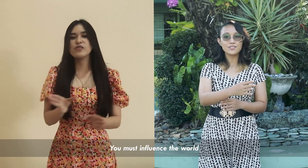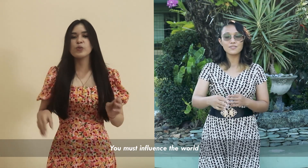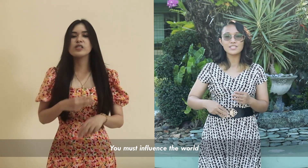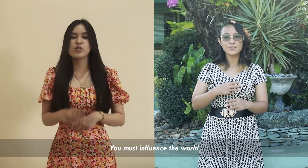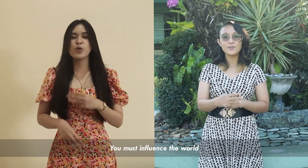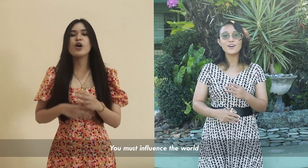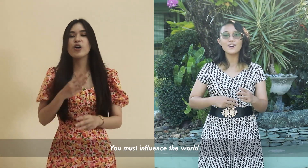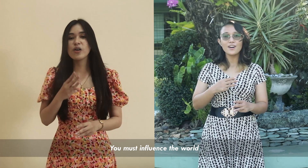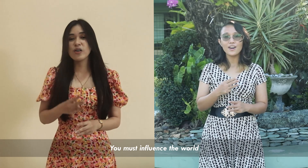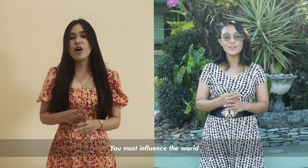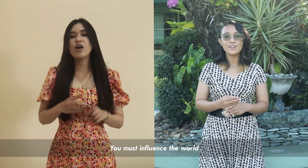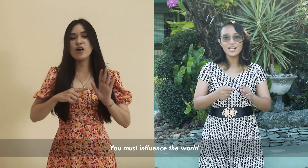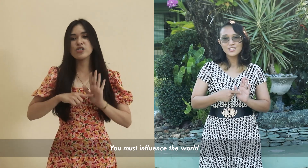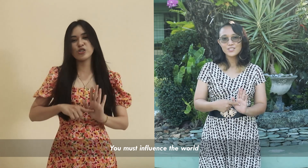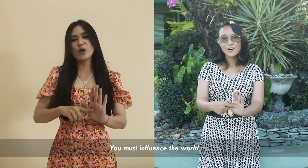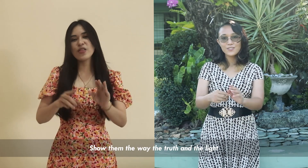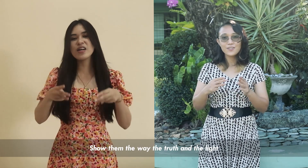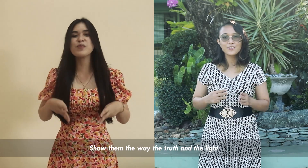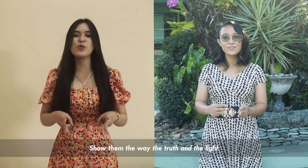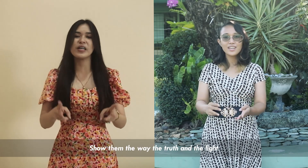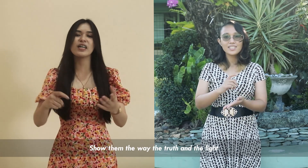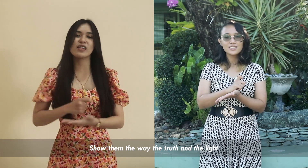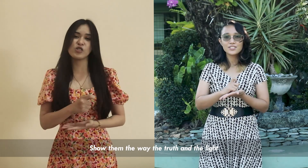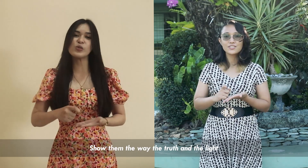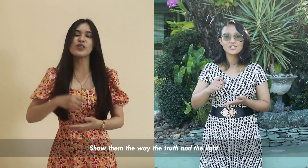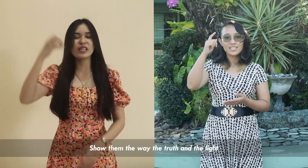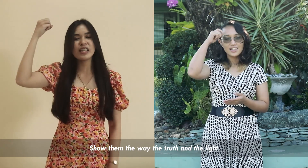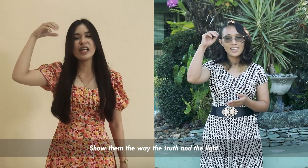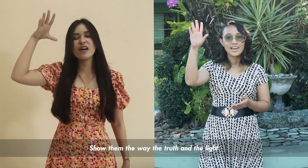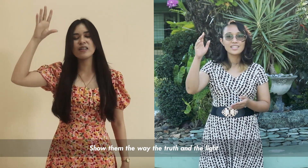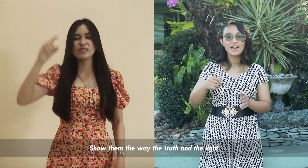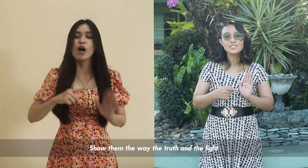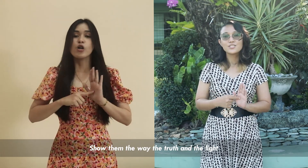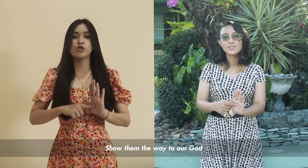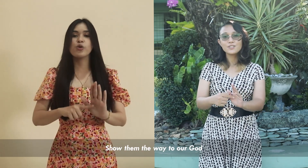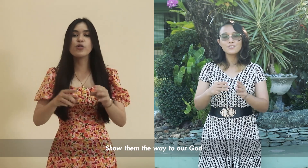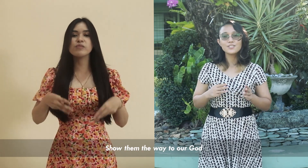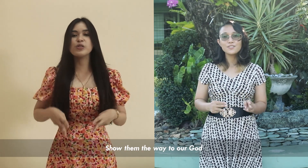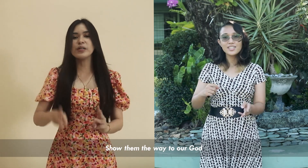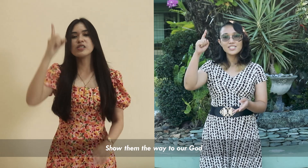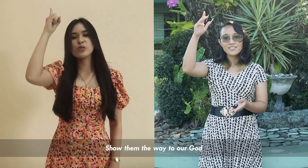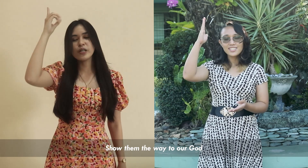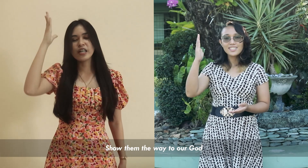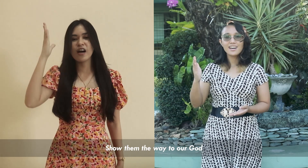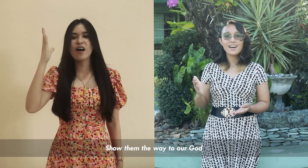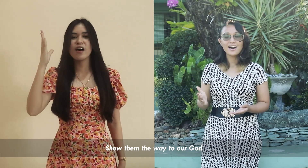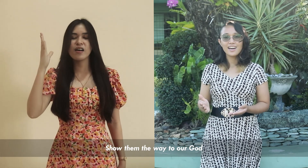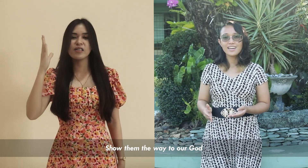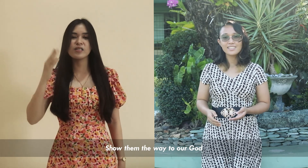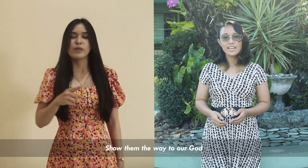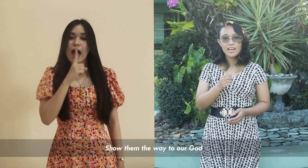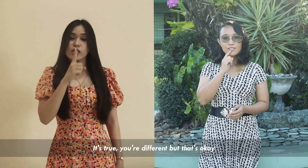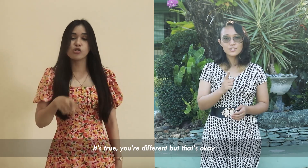must influence the world Show them the way to the and the lie Show them the way to our